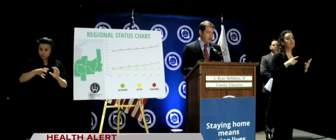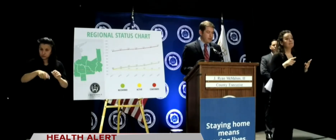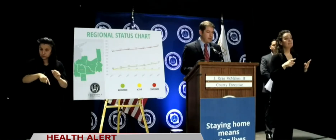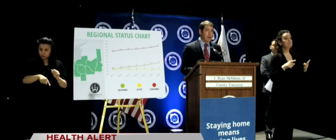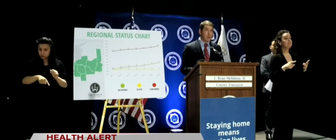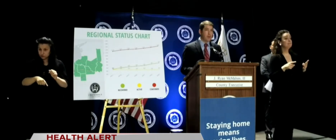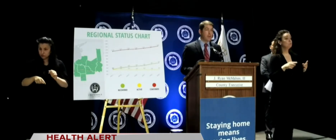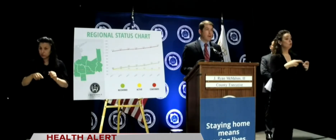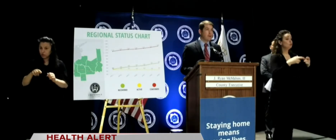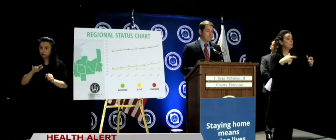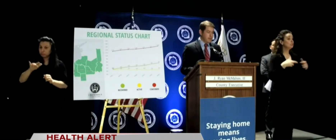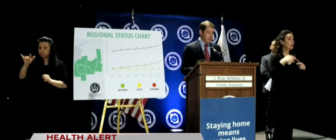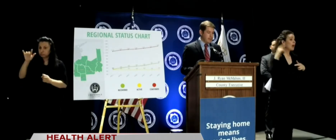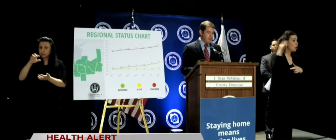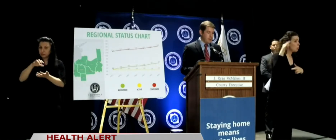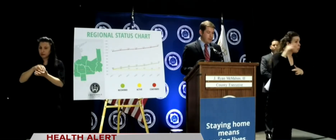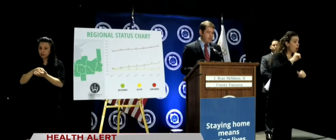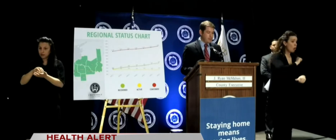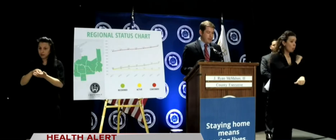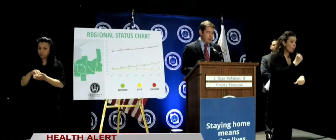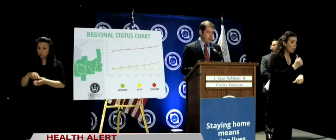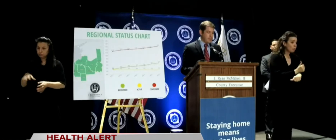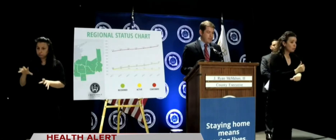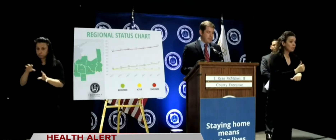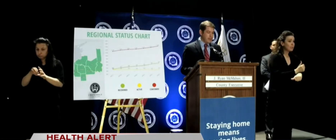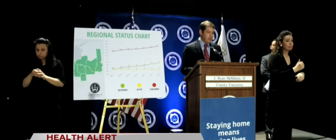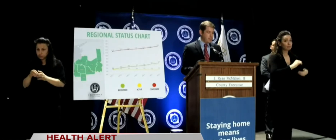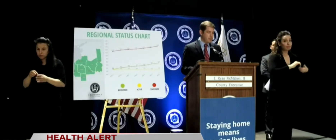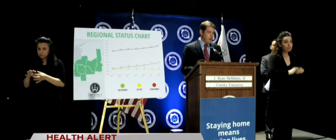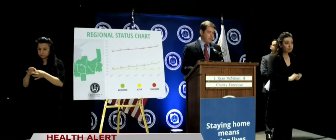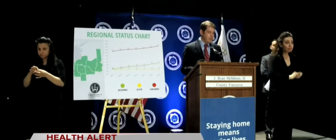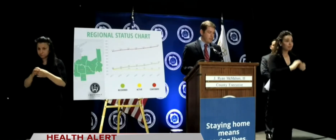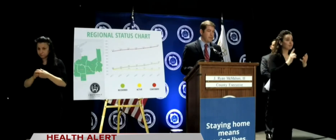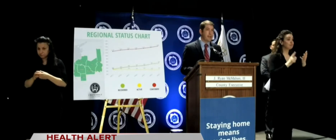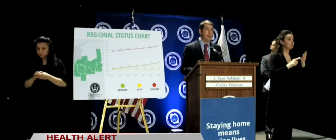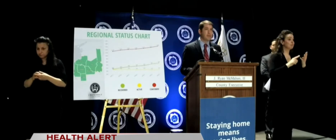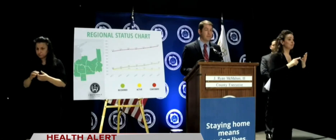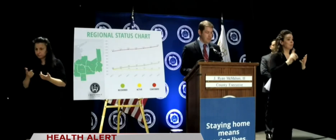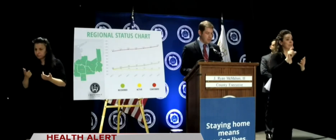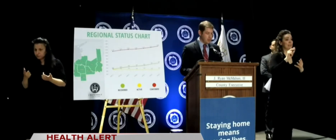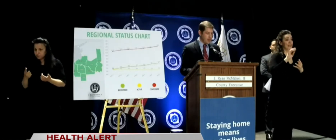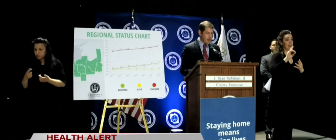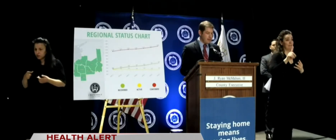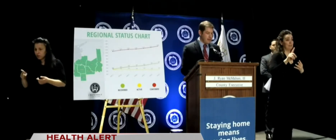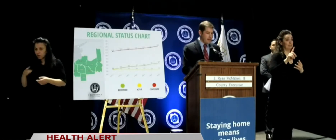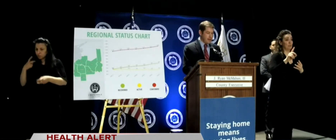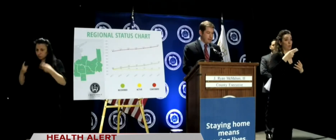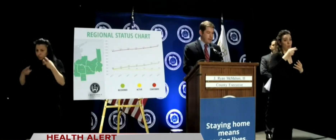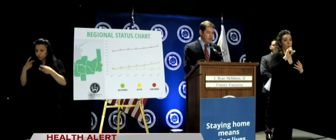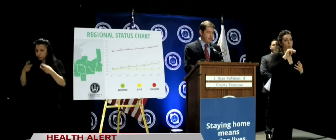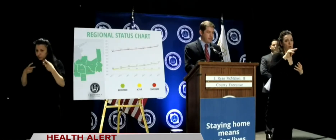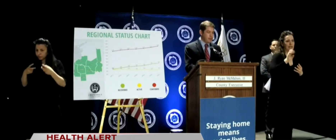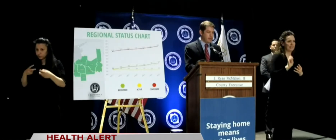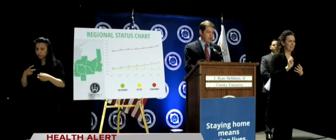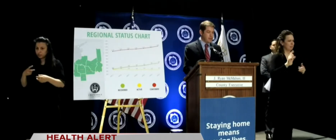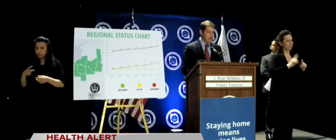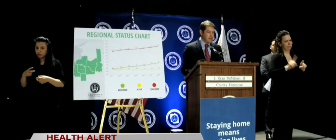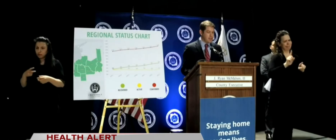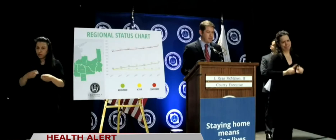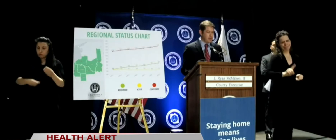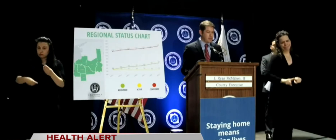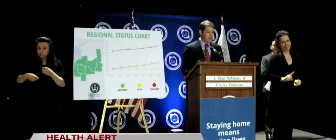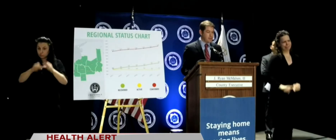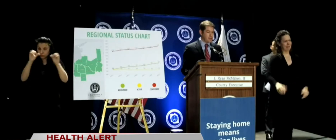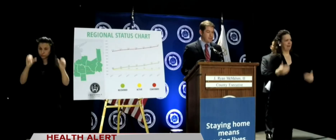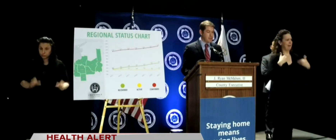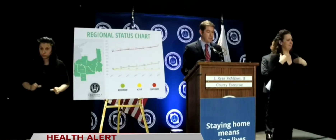Authority, an important partner. David Hoyne from Kitty Hoynes, Evelyn Ingram from Wegmans, Jeff Knaus from Digital Hive, and Loretta Zolkowski